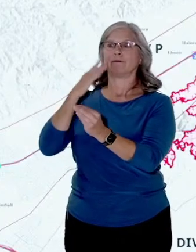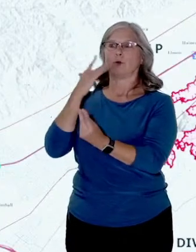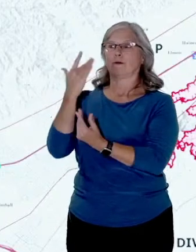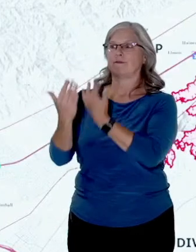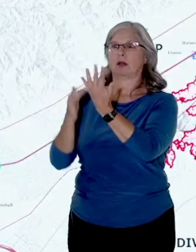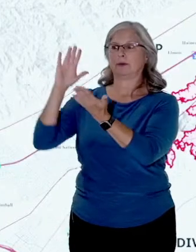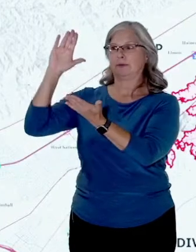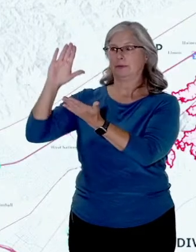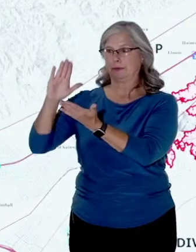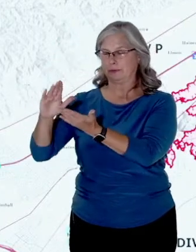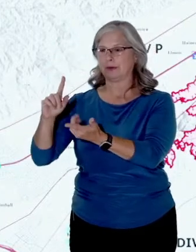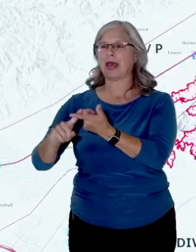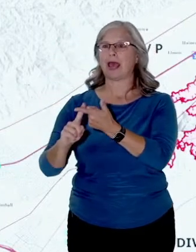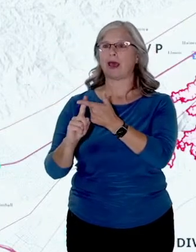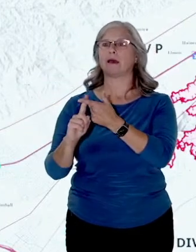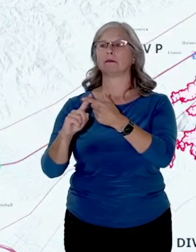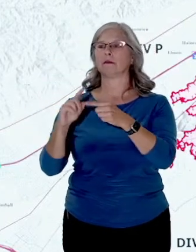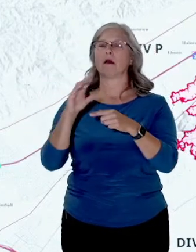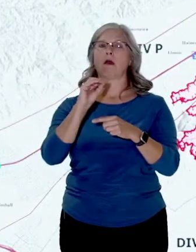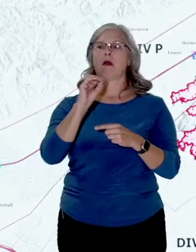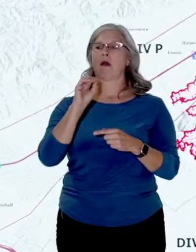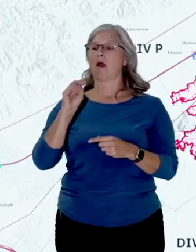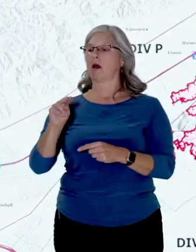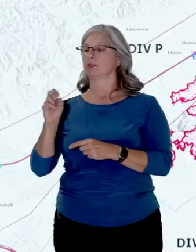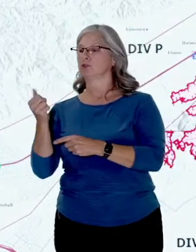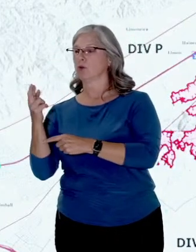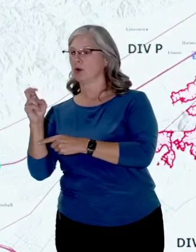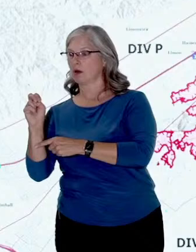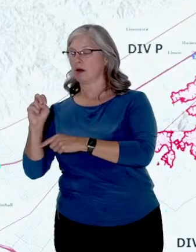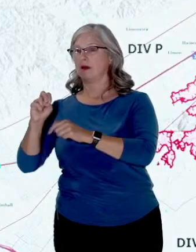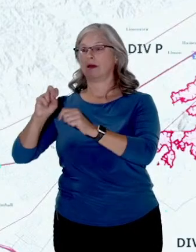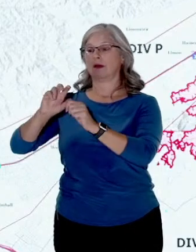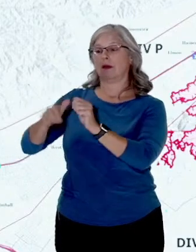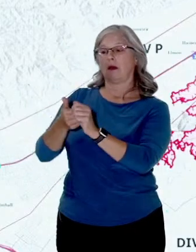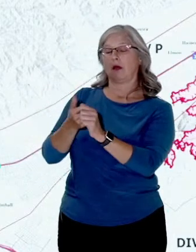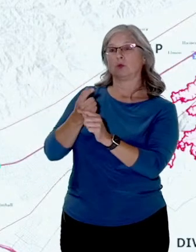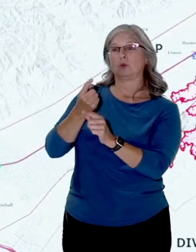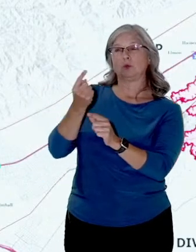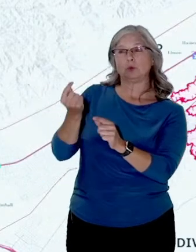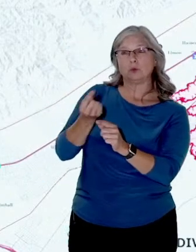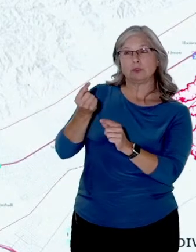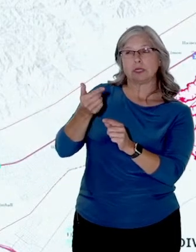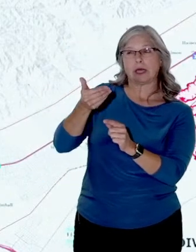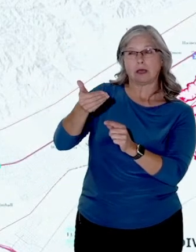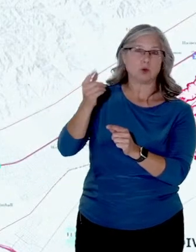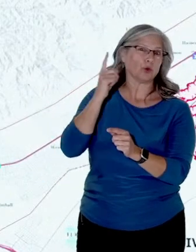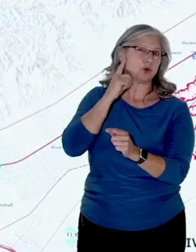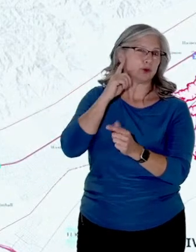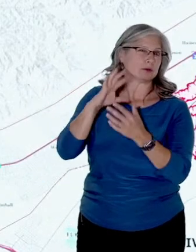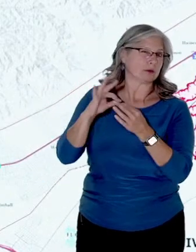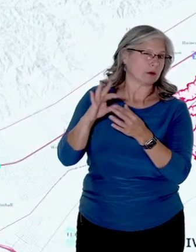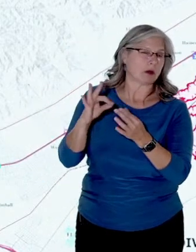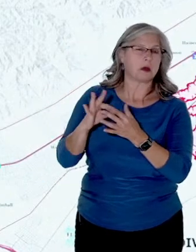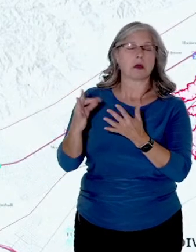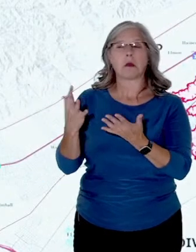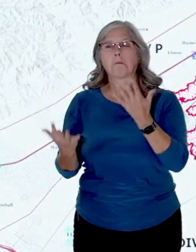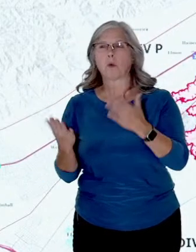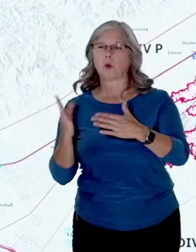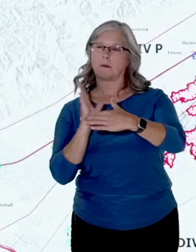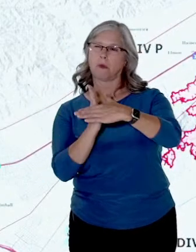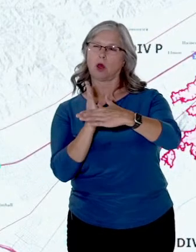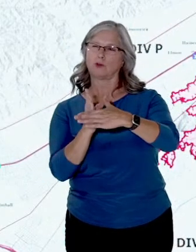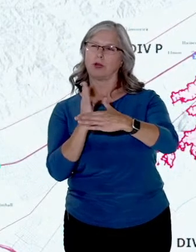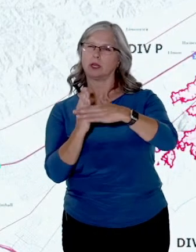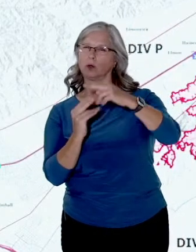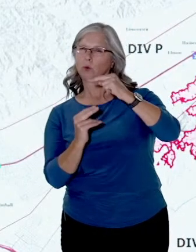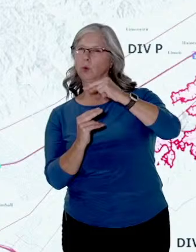the more onshore winds. Now, when we get behind that later into Tuesday, you heard the reference to some potential more moderate